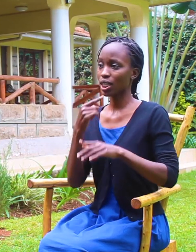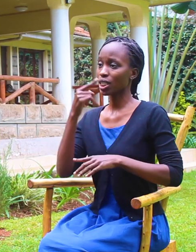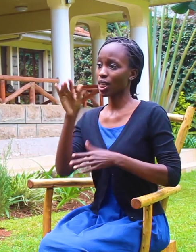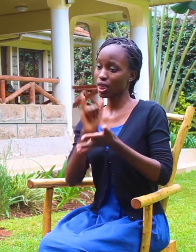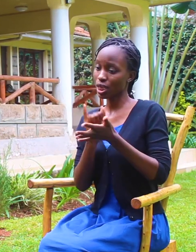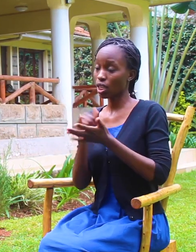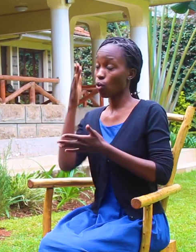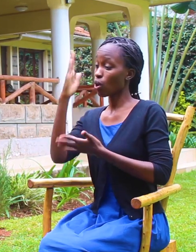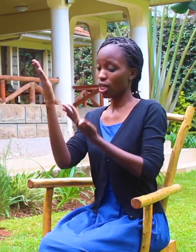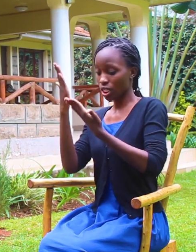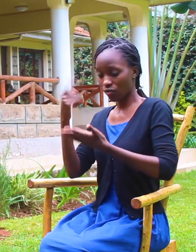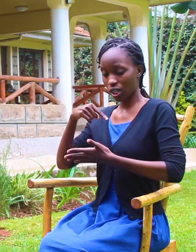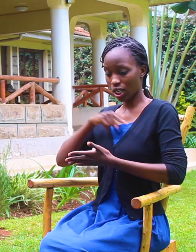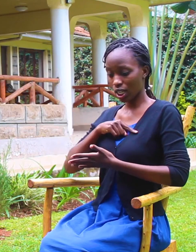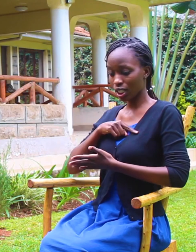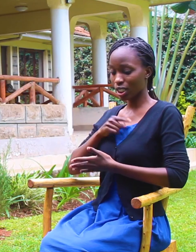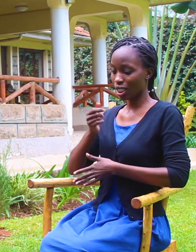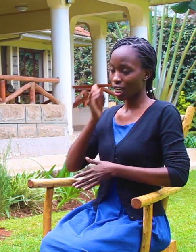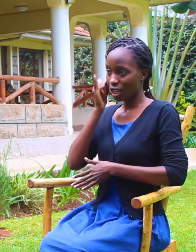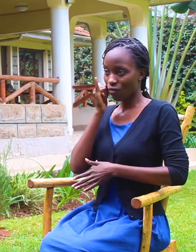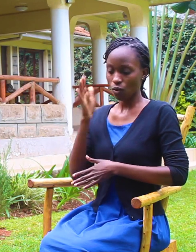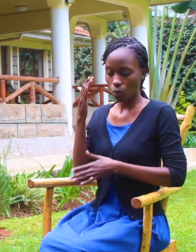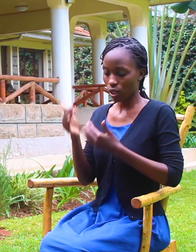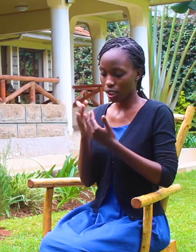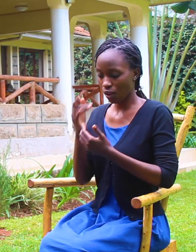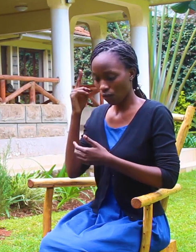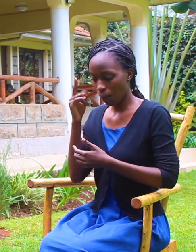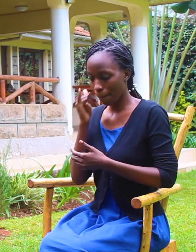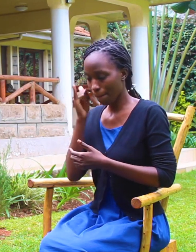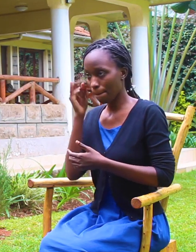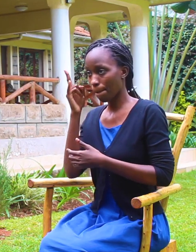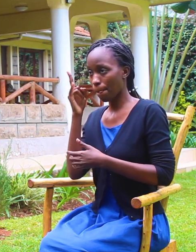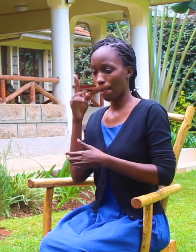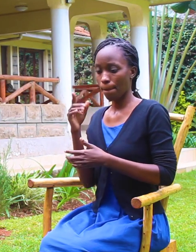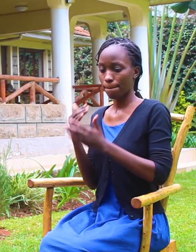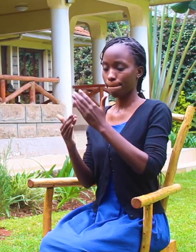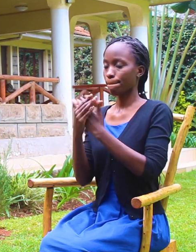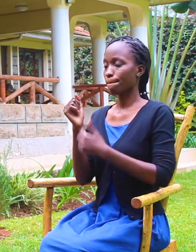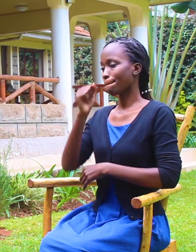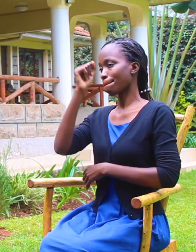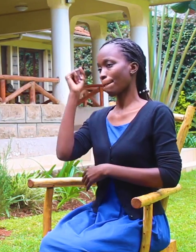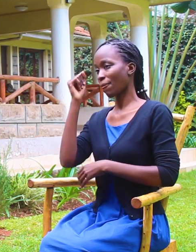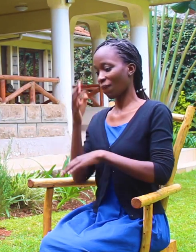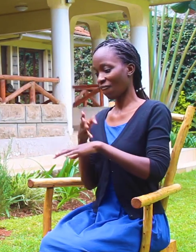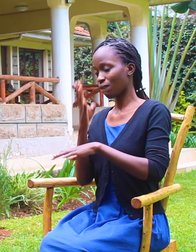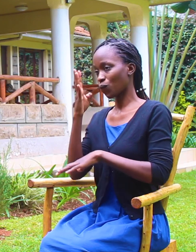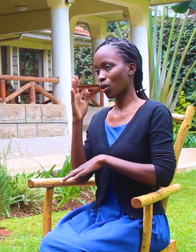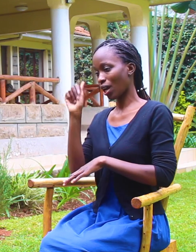girl, takes care of her every day. So one morning we woke up at 4 a.m. We